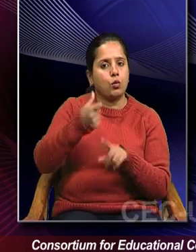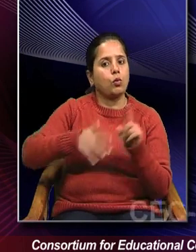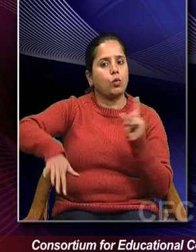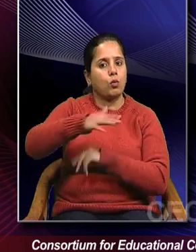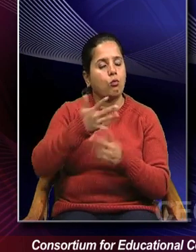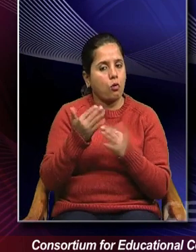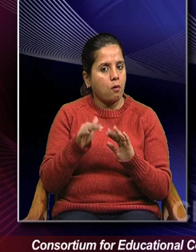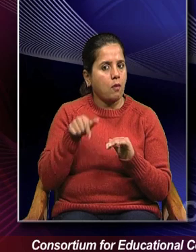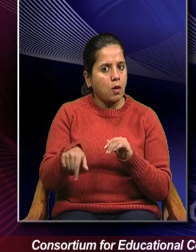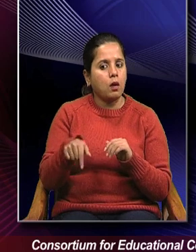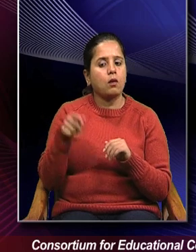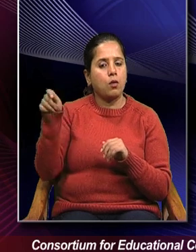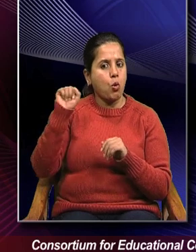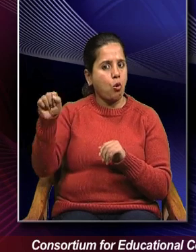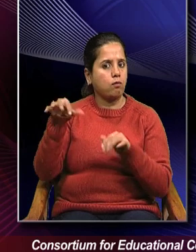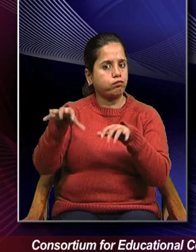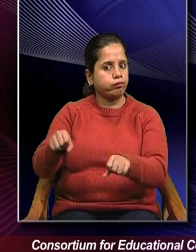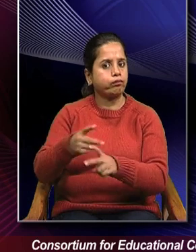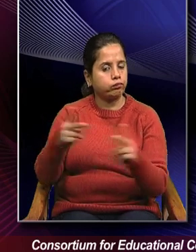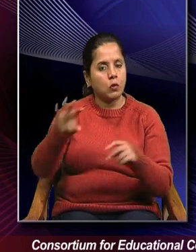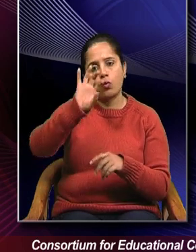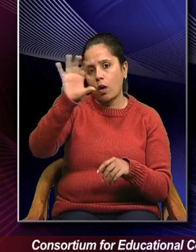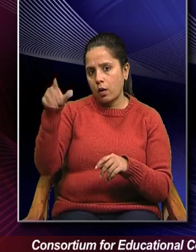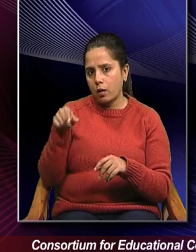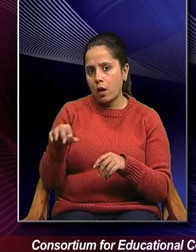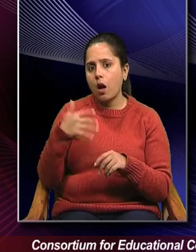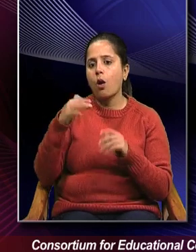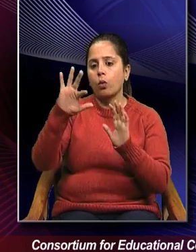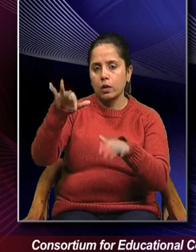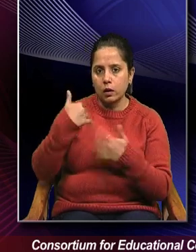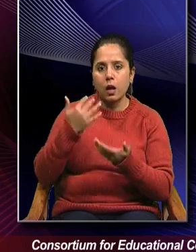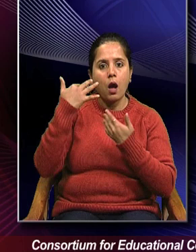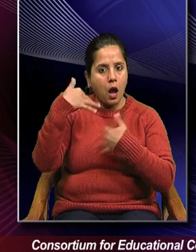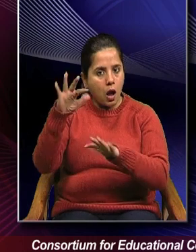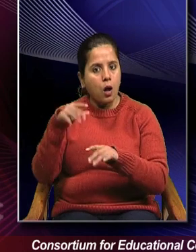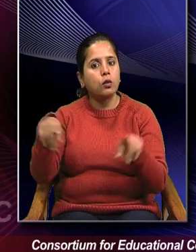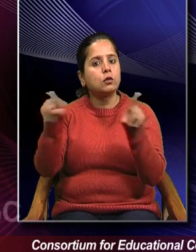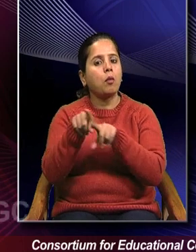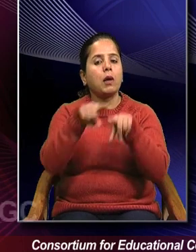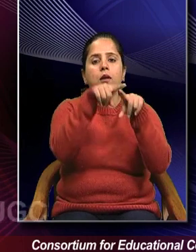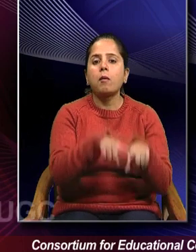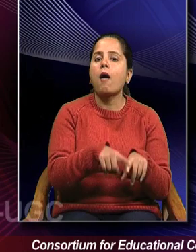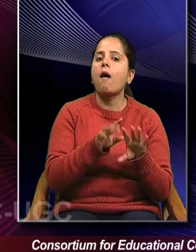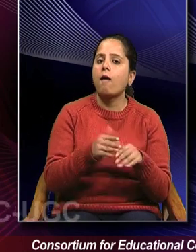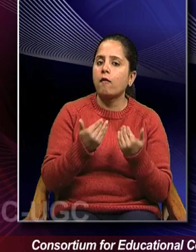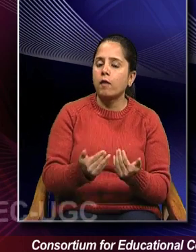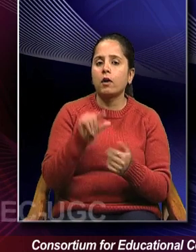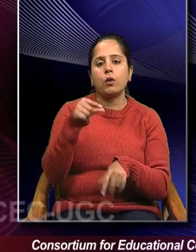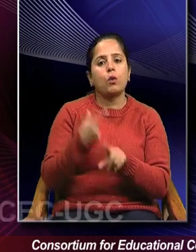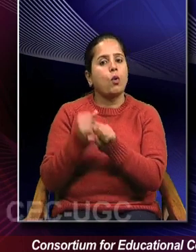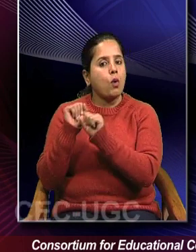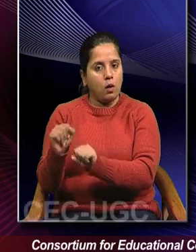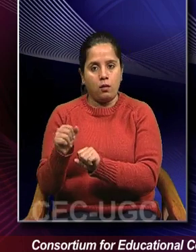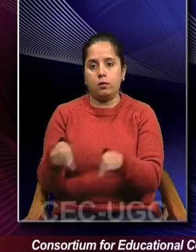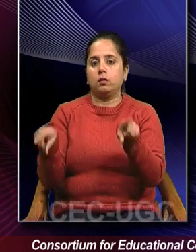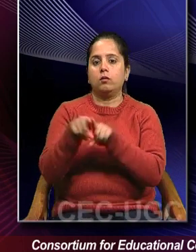it was an imperialist country, and how the imports and the exports, they were also dependent on Britain, and how it was